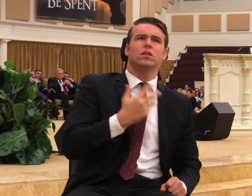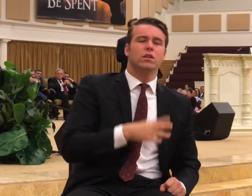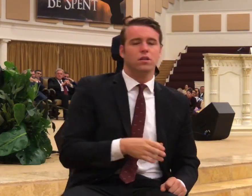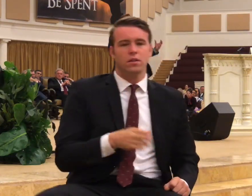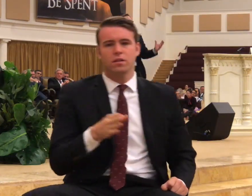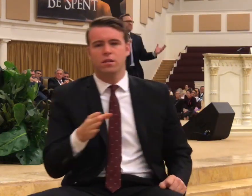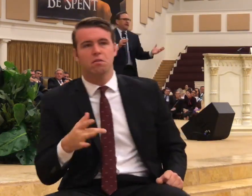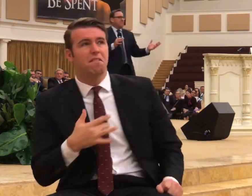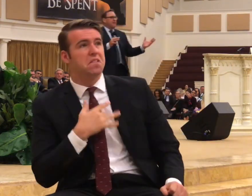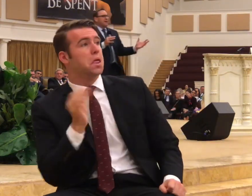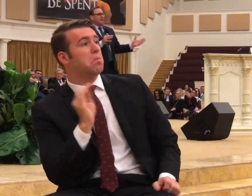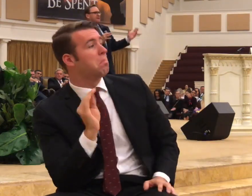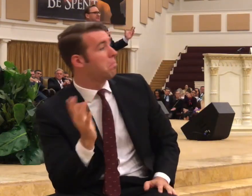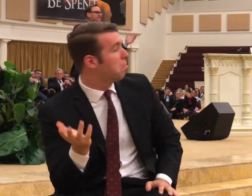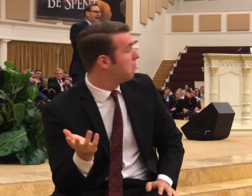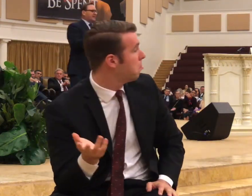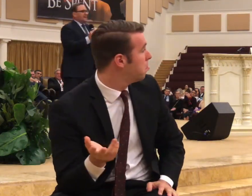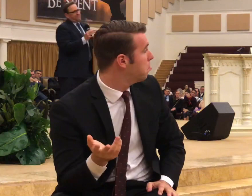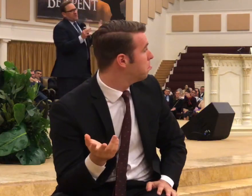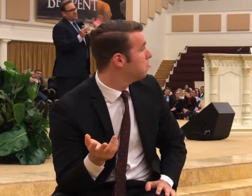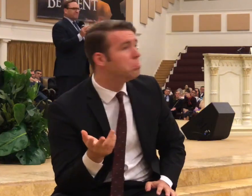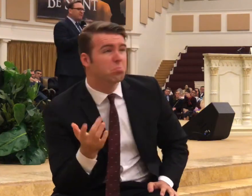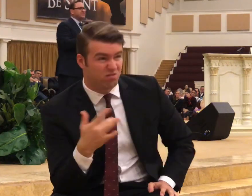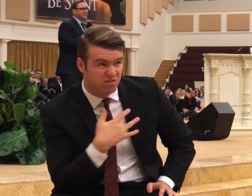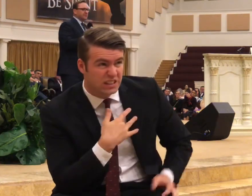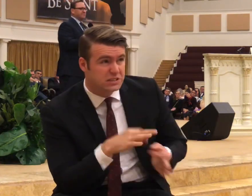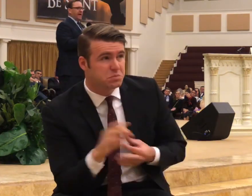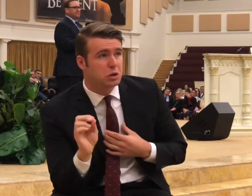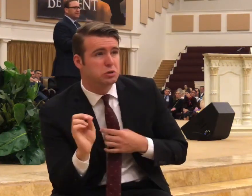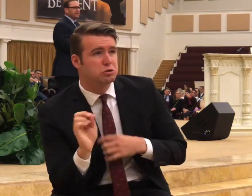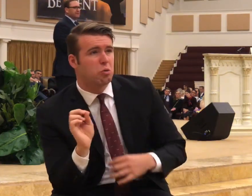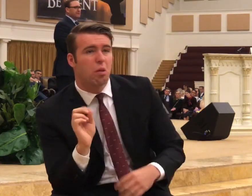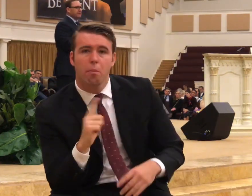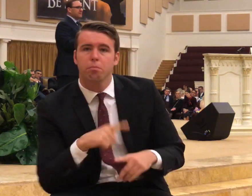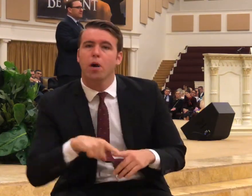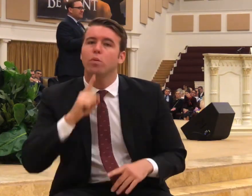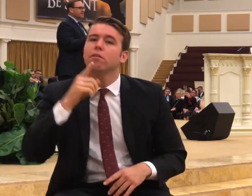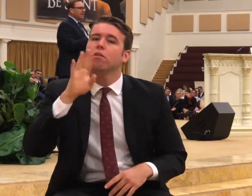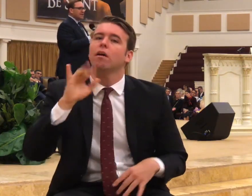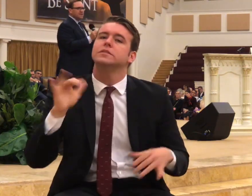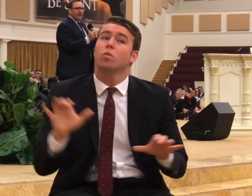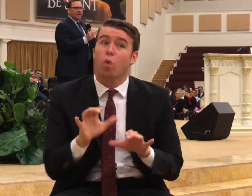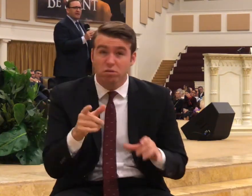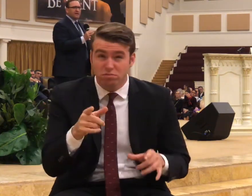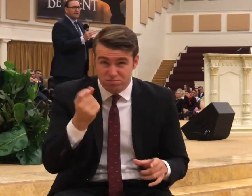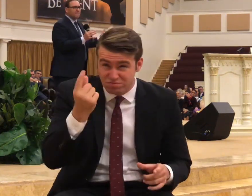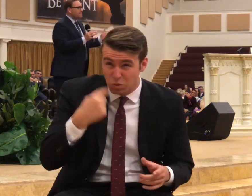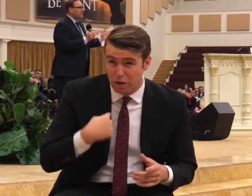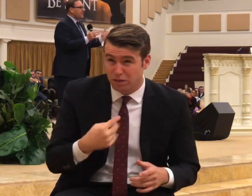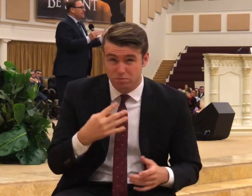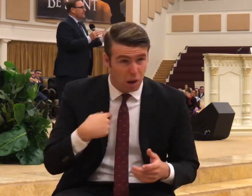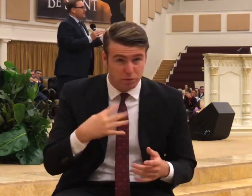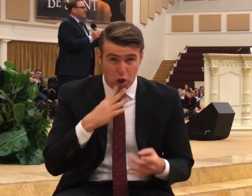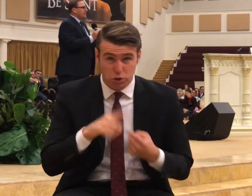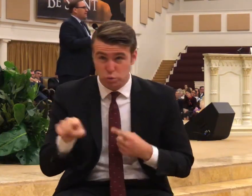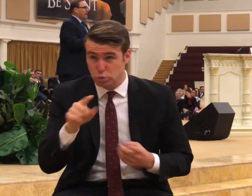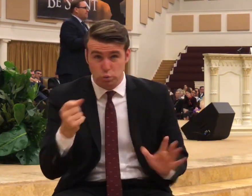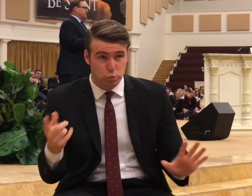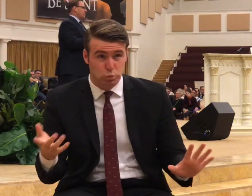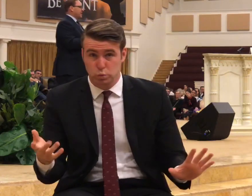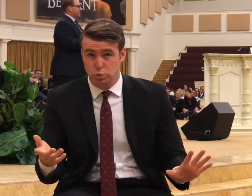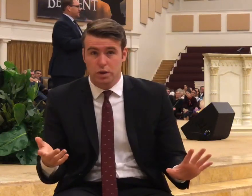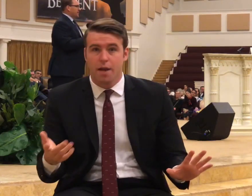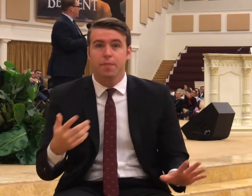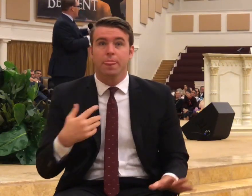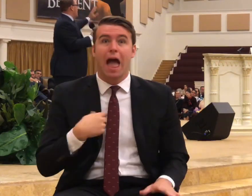over here, I'm not feeling anything. It kind of doesn't even feel spiritual sometimes. Am I talking to anybody? Amen. And